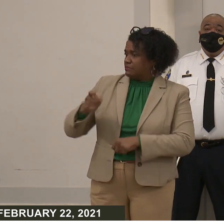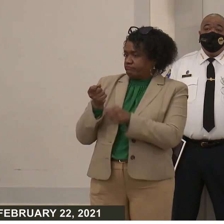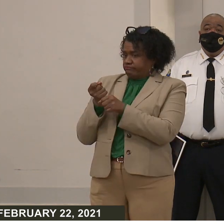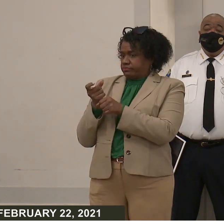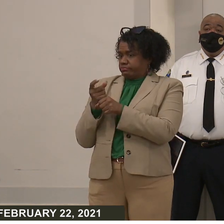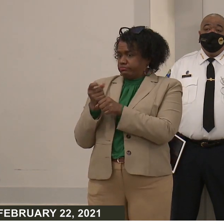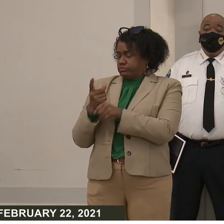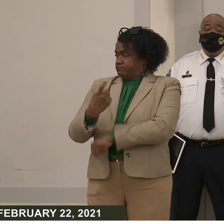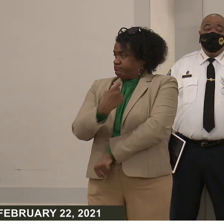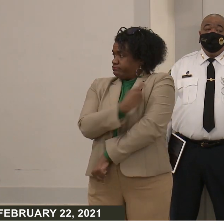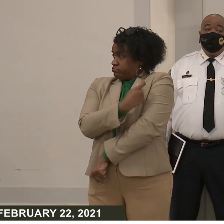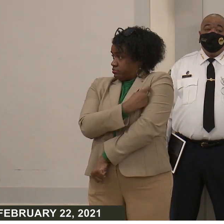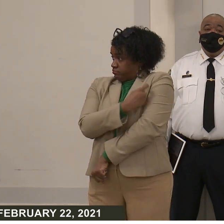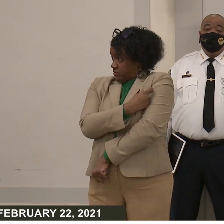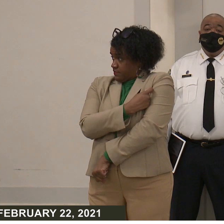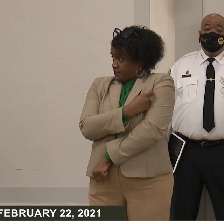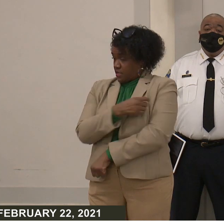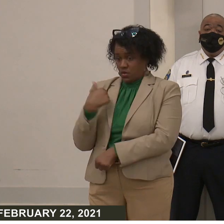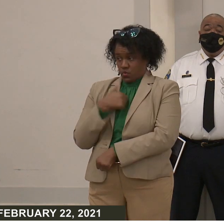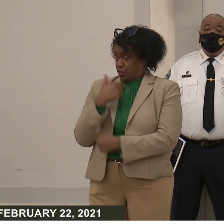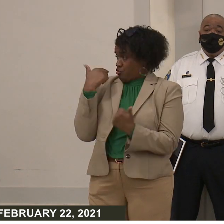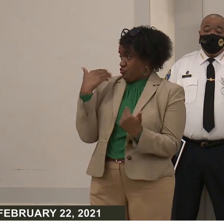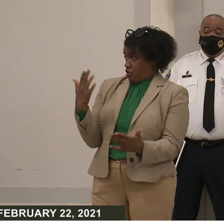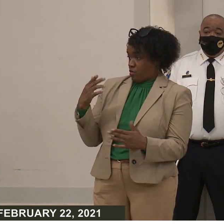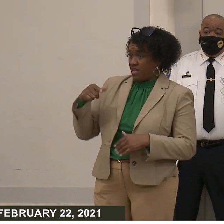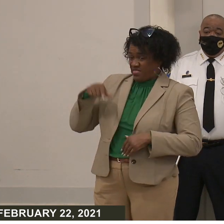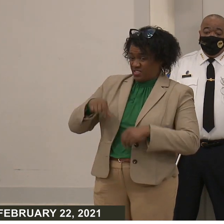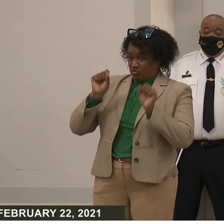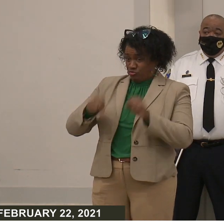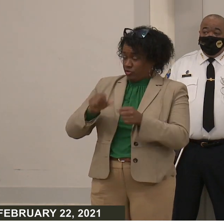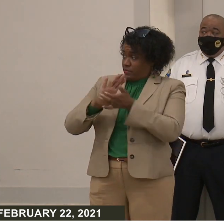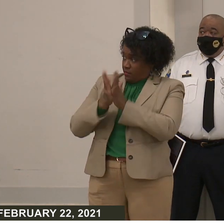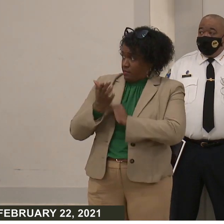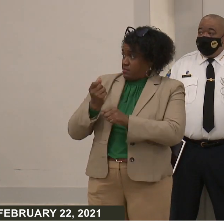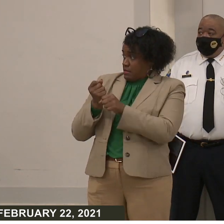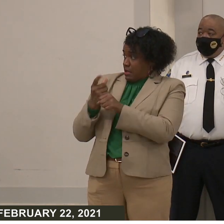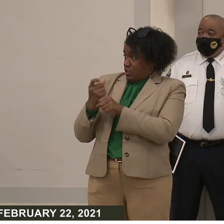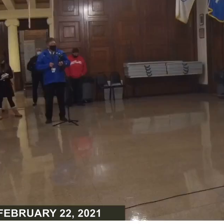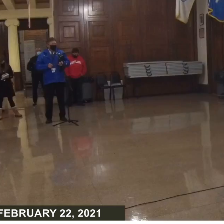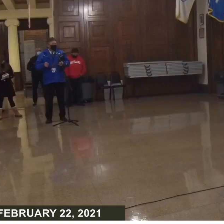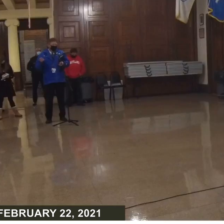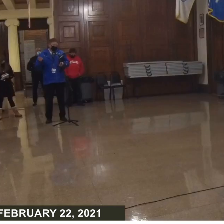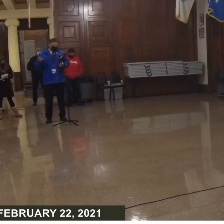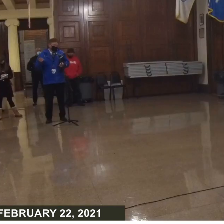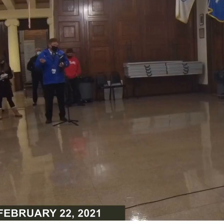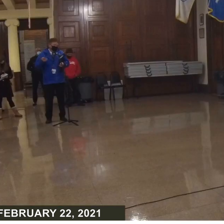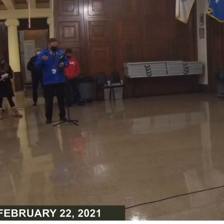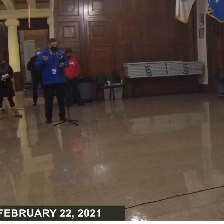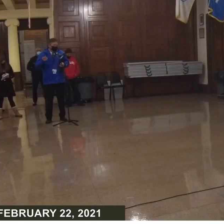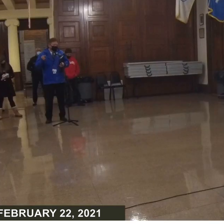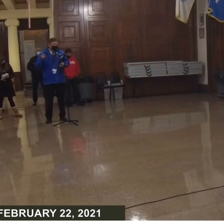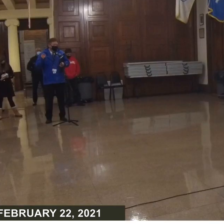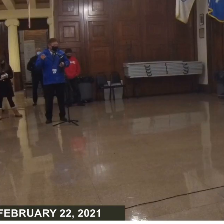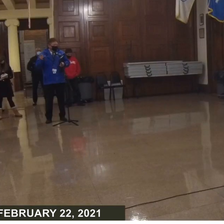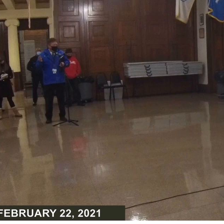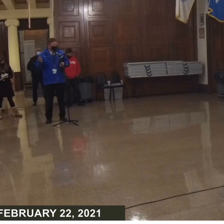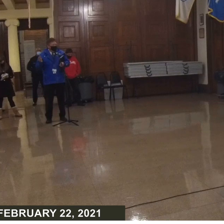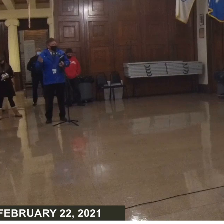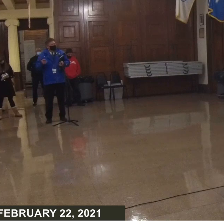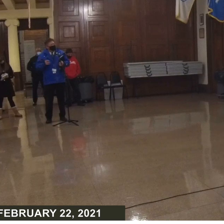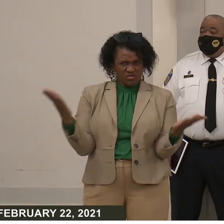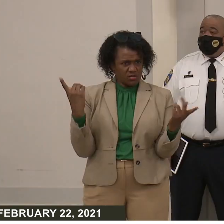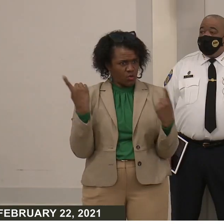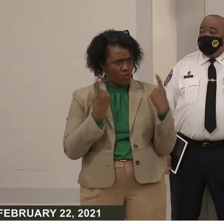not certain yet, but that's certainly a possibility that this could become an annual shot. One last question, Mr. Mayor, for those out there